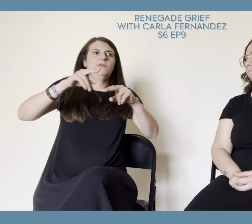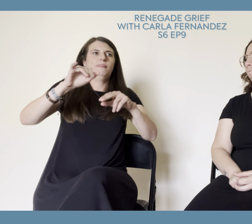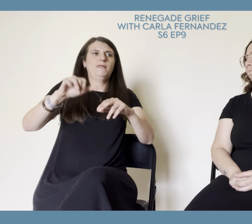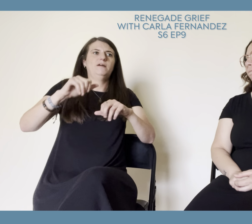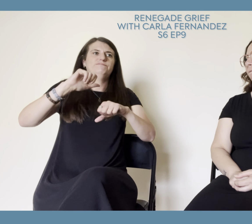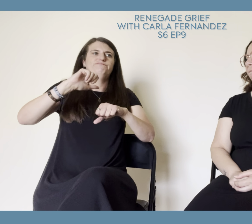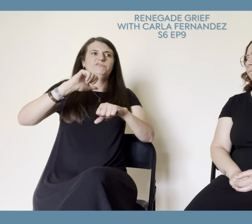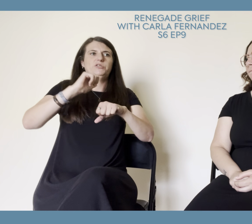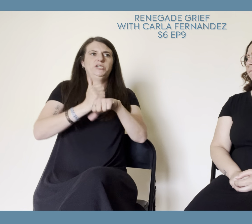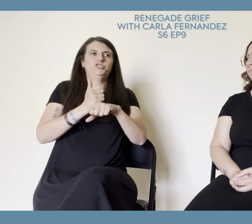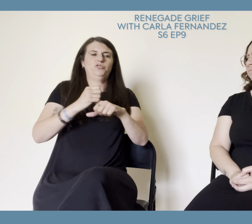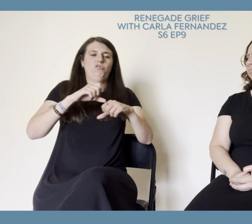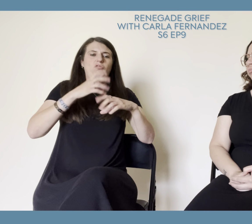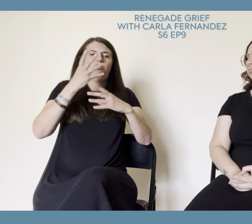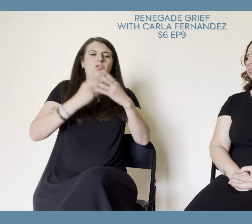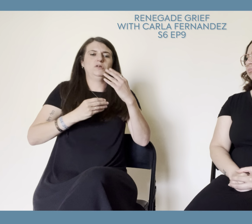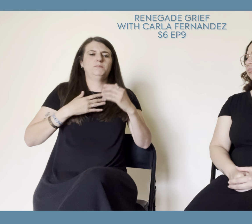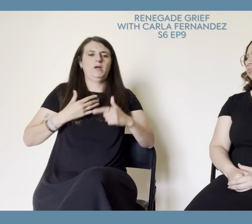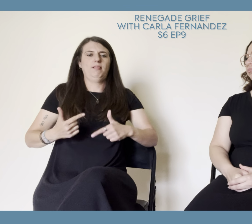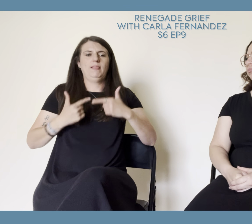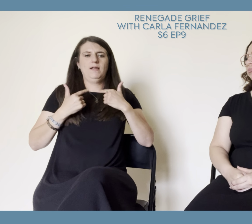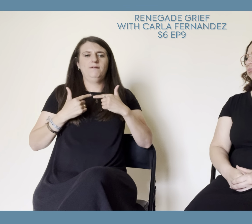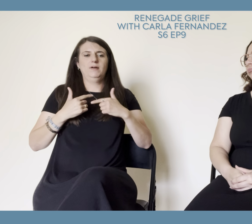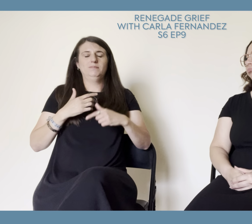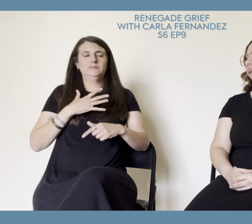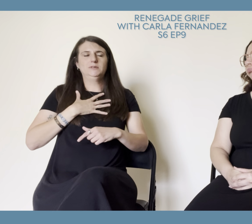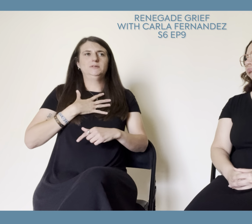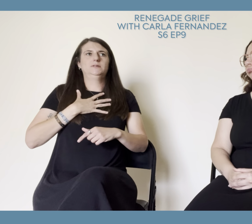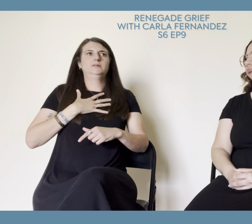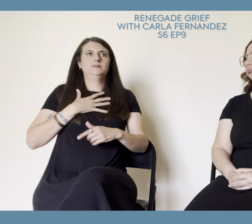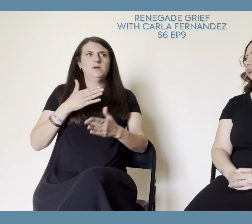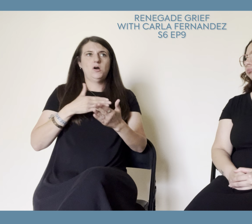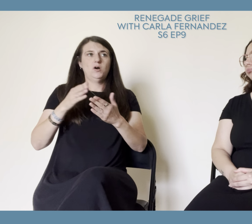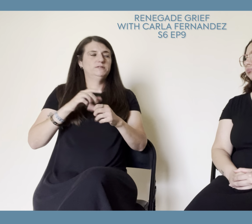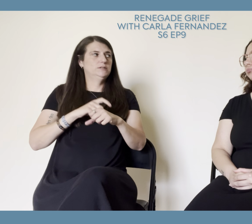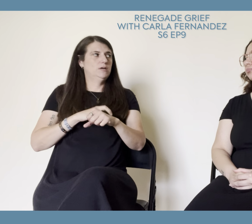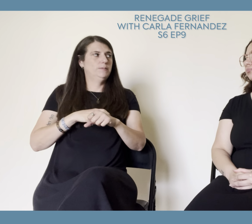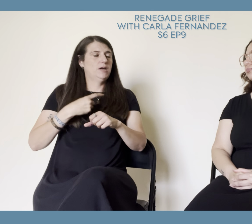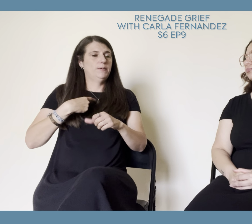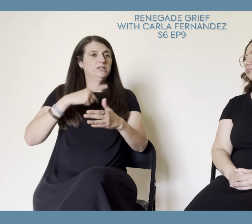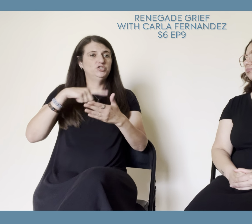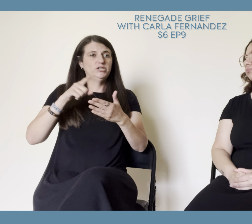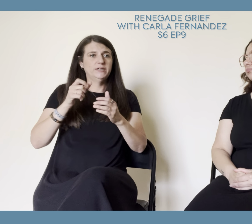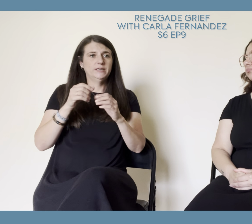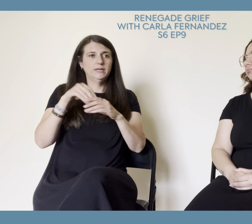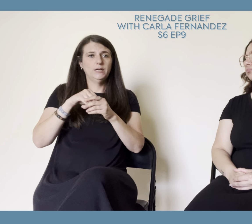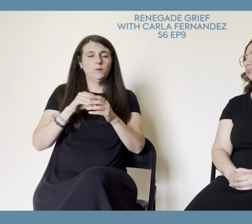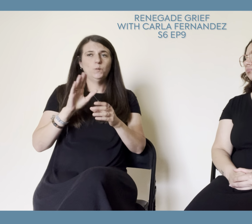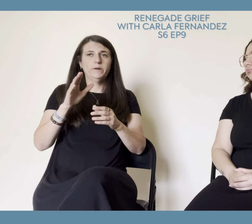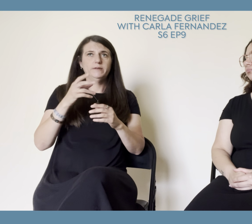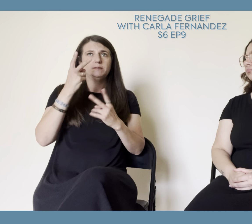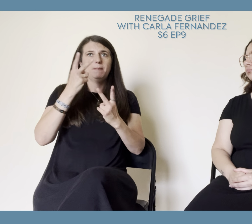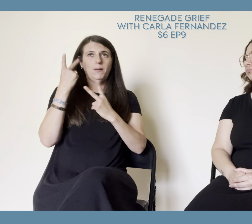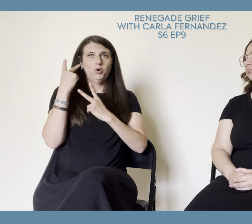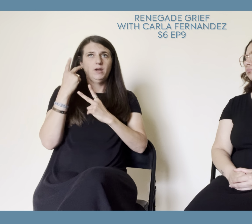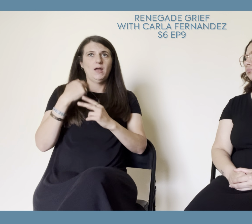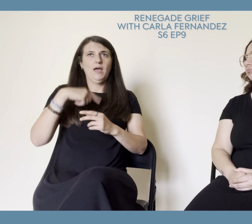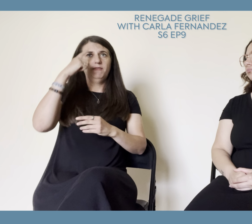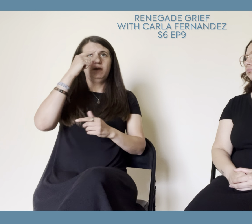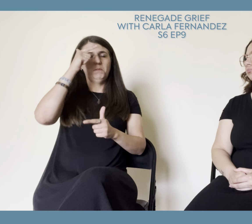It rarely takes my breath away, and I am often checking in with his memory. I think my brother and I are both entering into